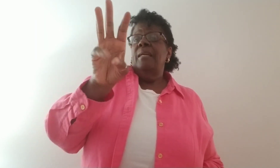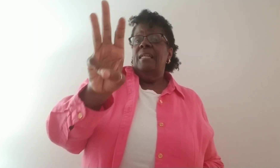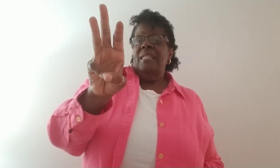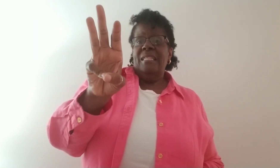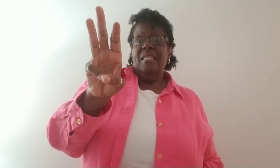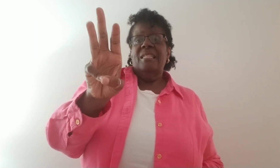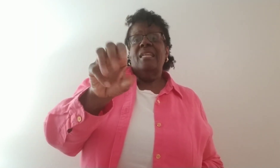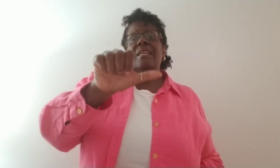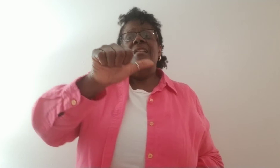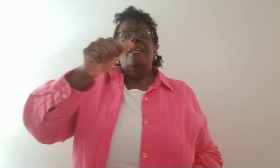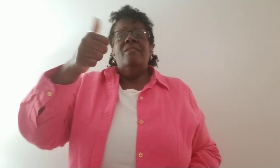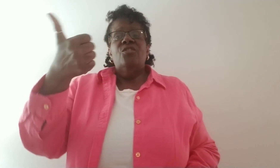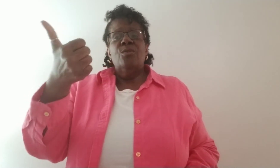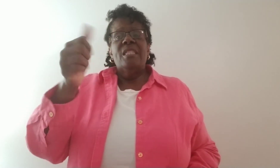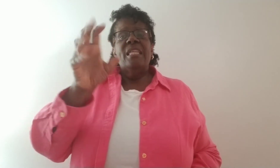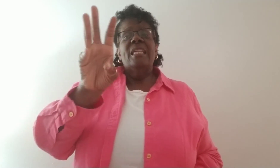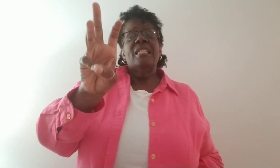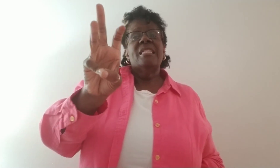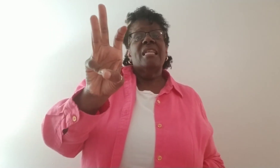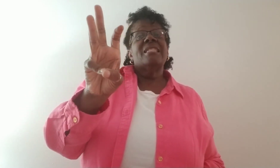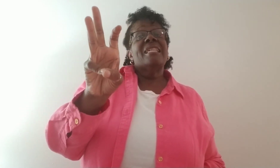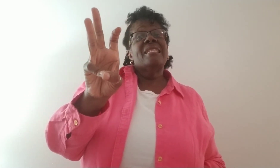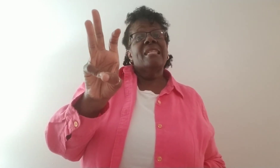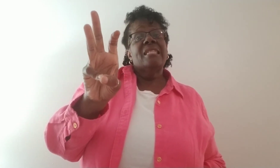that's 16. So 10 and 6, that's 16.